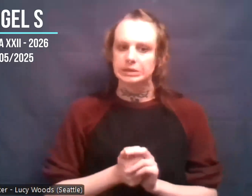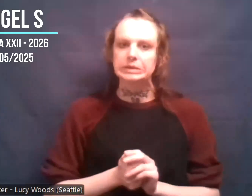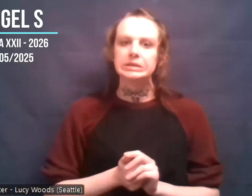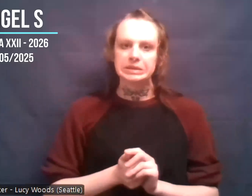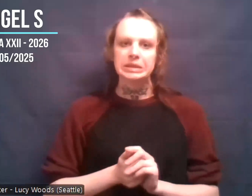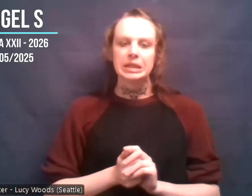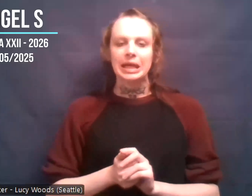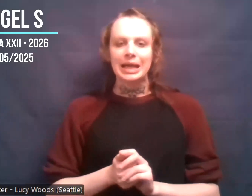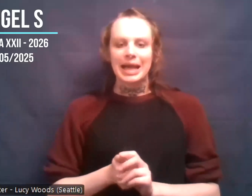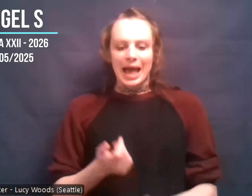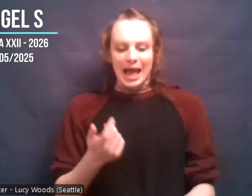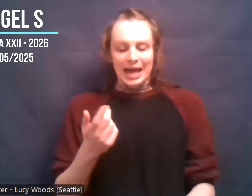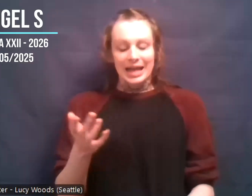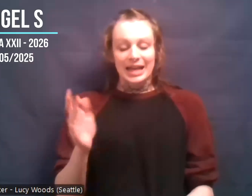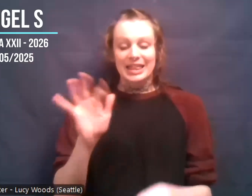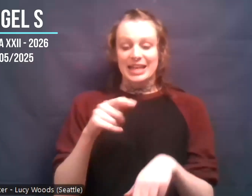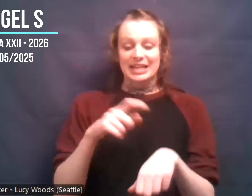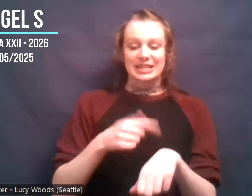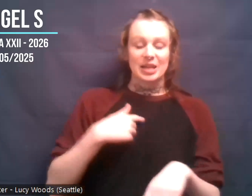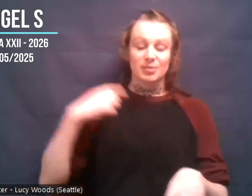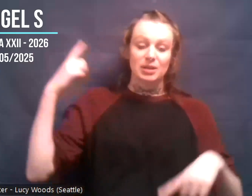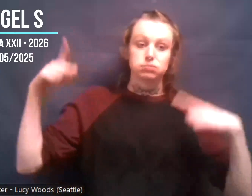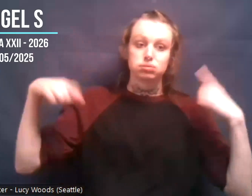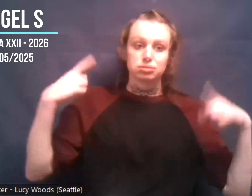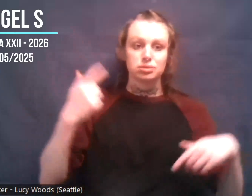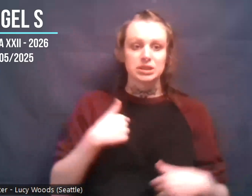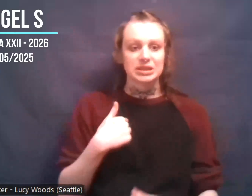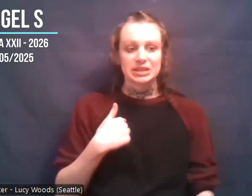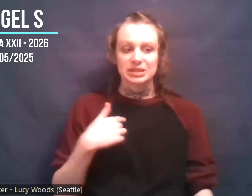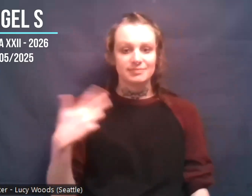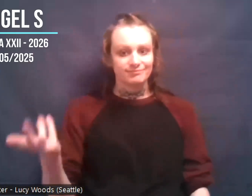a whack job, and I was losing it.